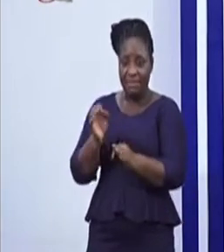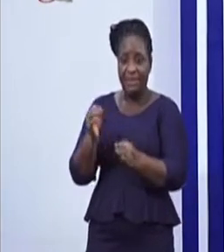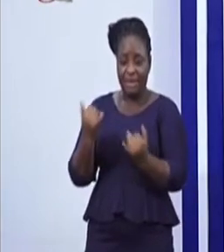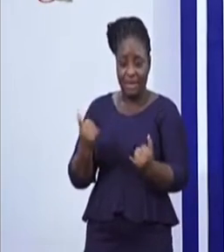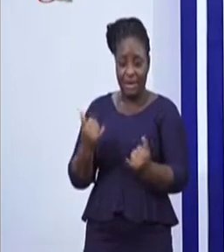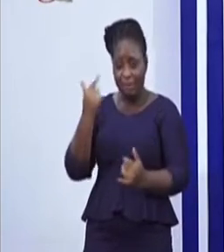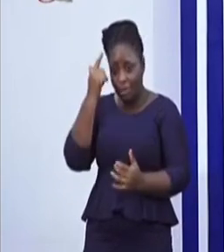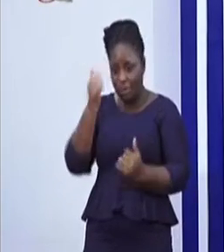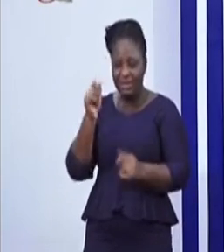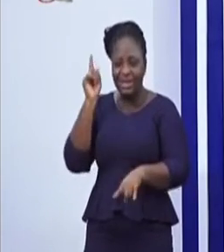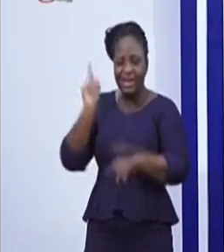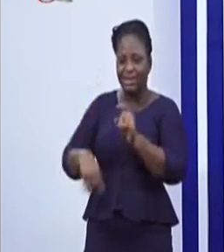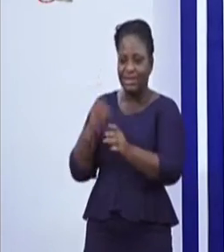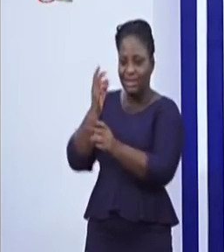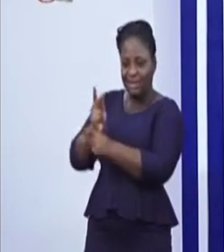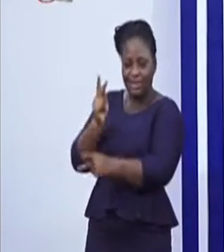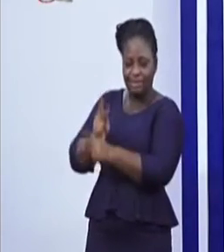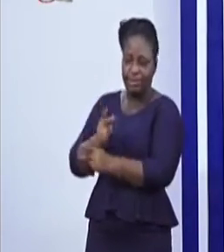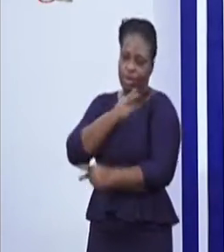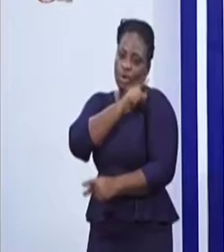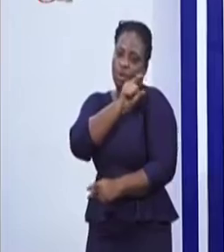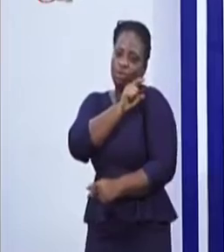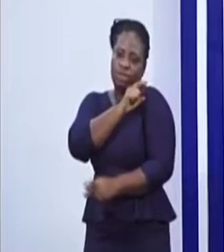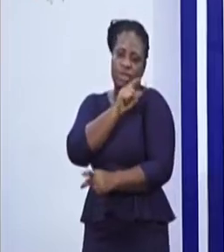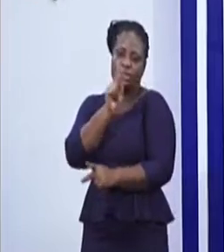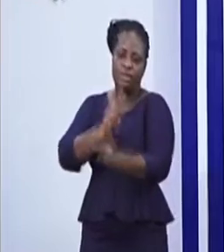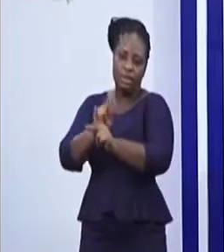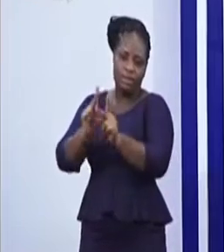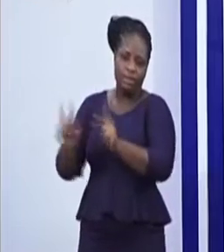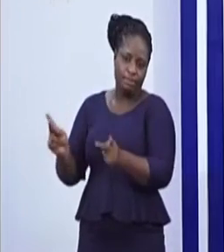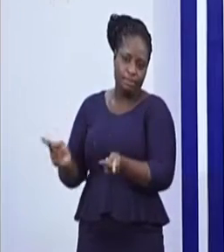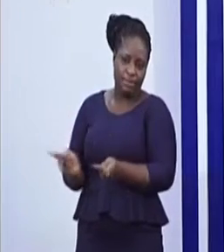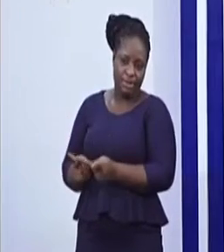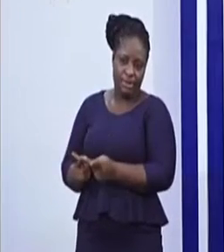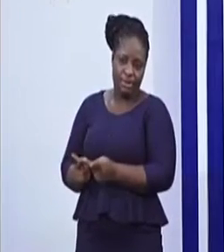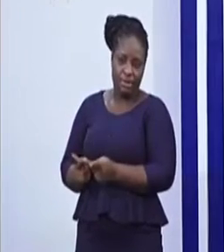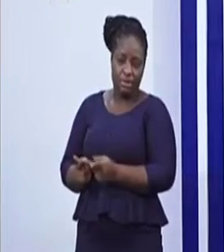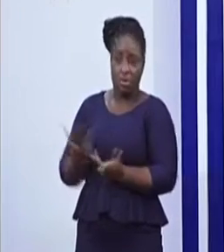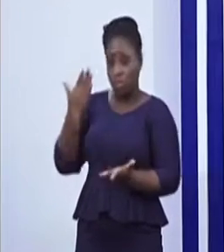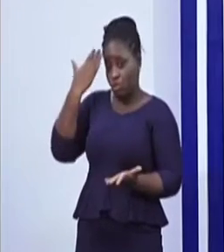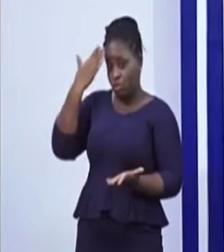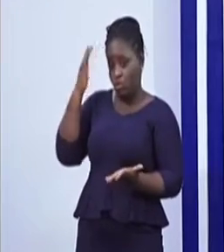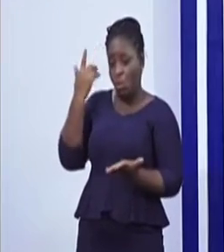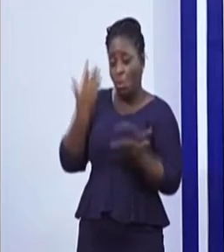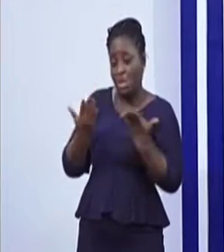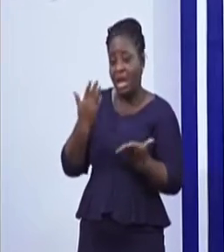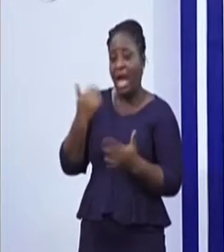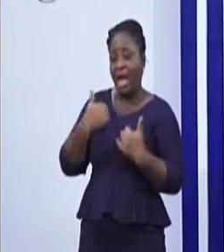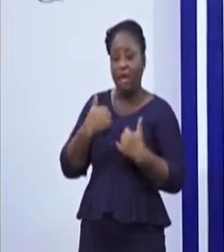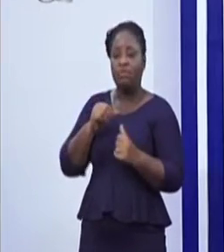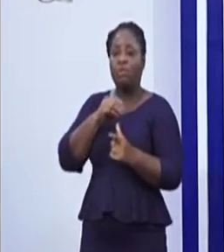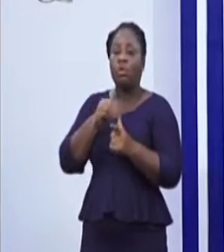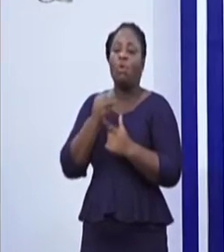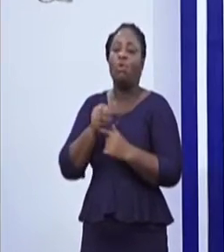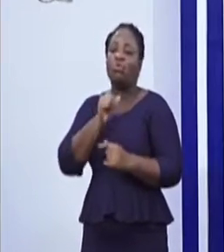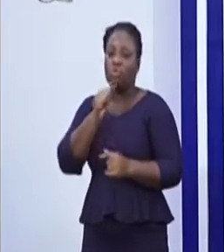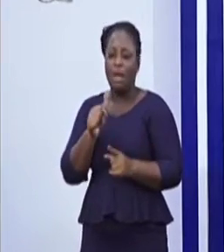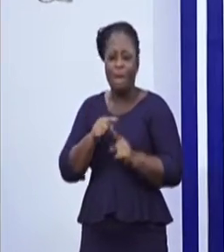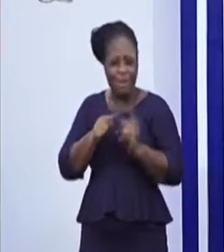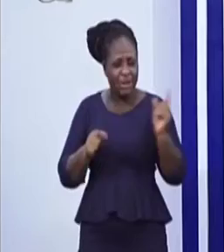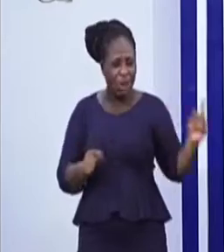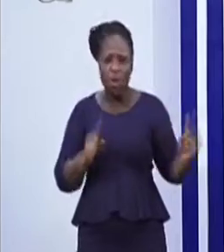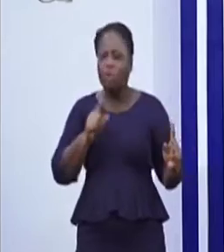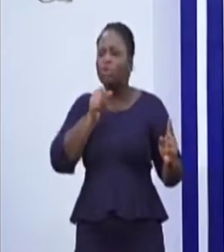said, keep them in our custody to potentially spread the disease. That is if anybody has it or not. But I want to assure you that any